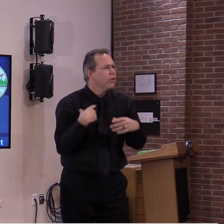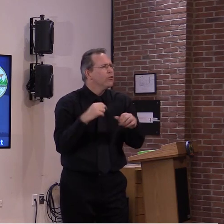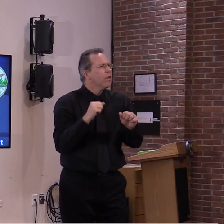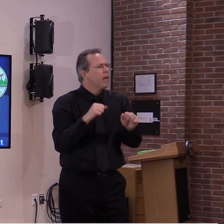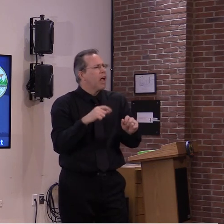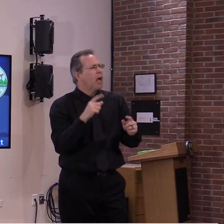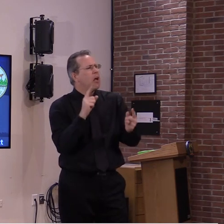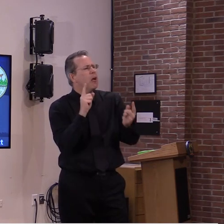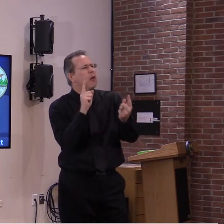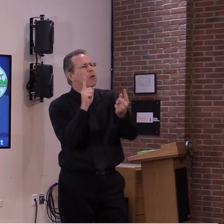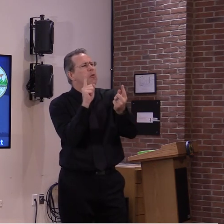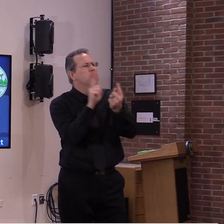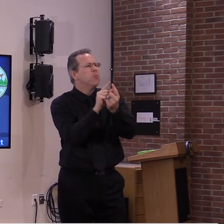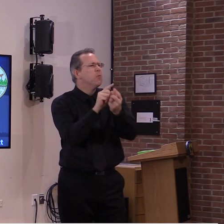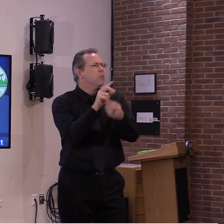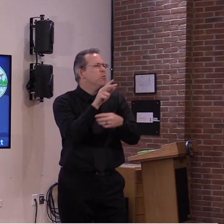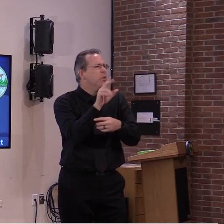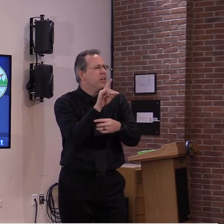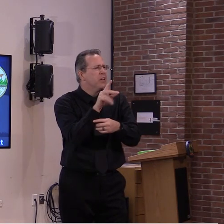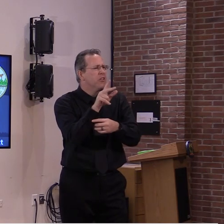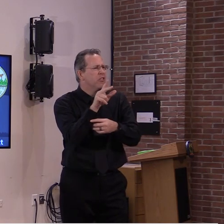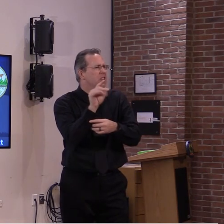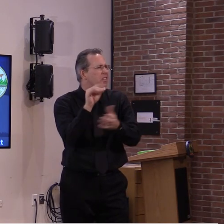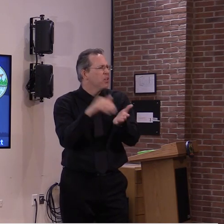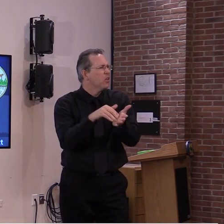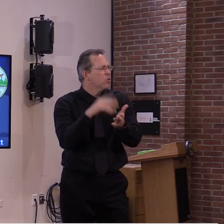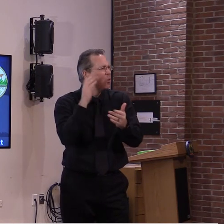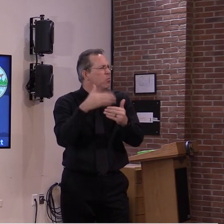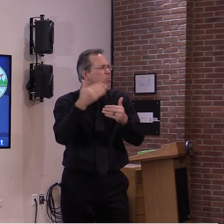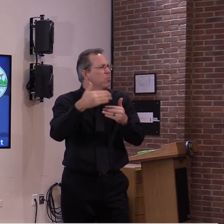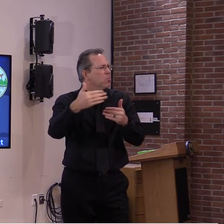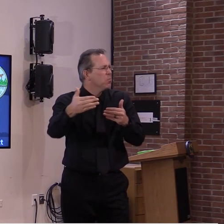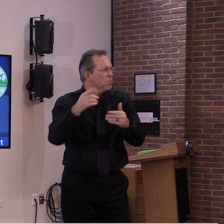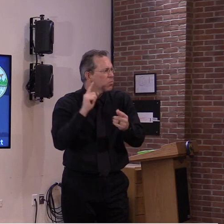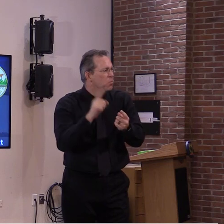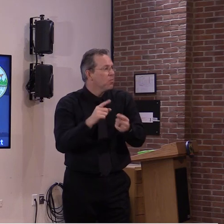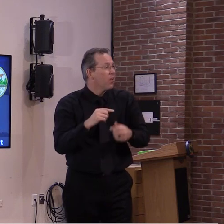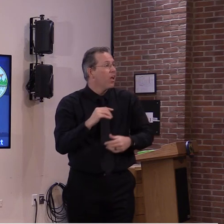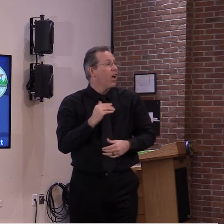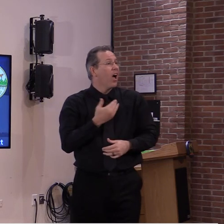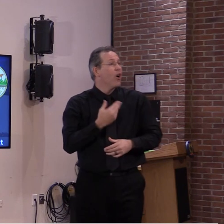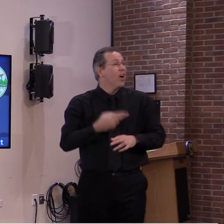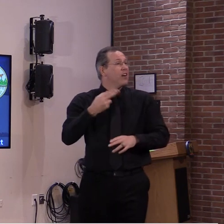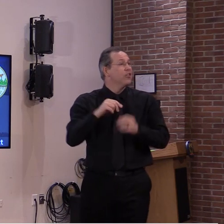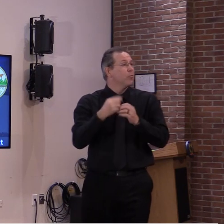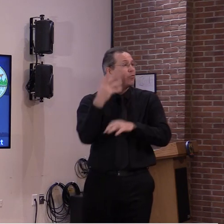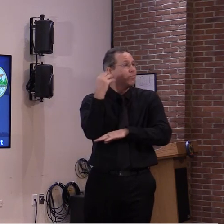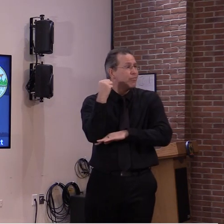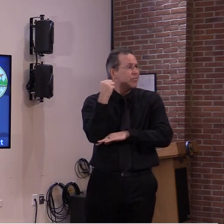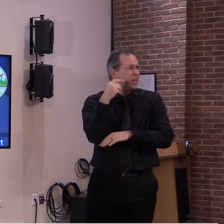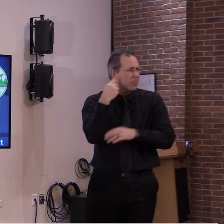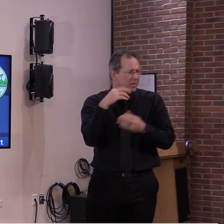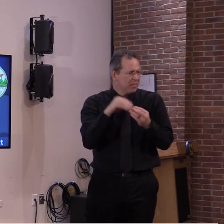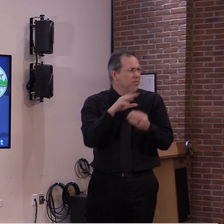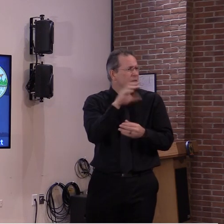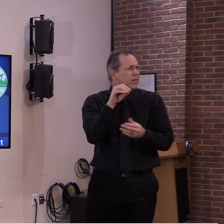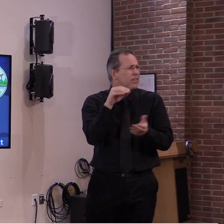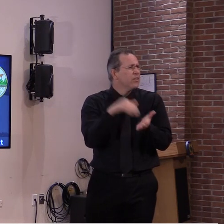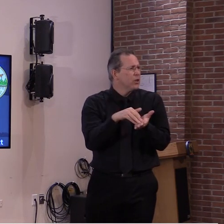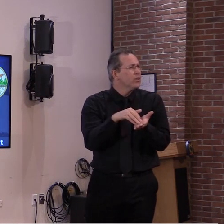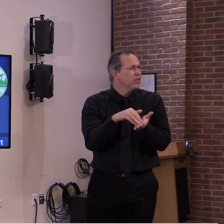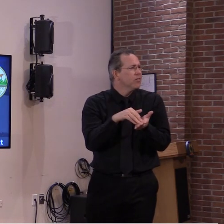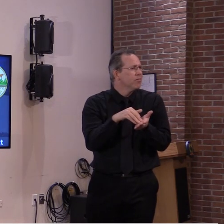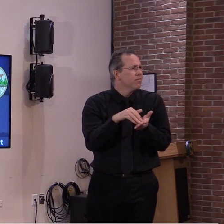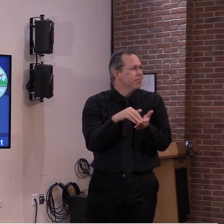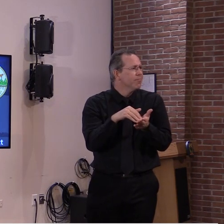38, 39,000 as we move forward. Our highest, I believe, was 40,000. That was